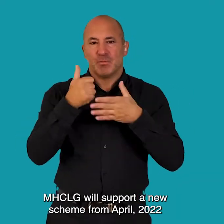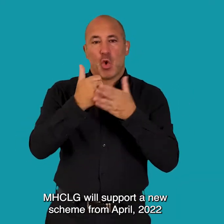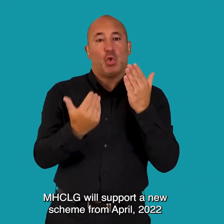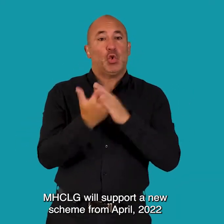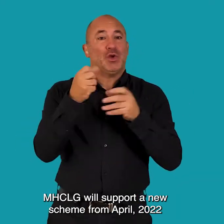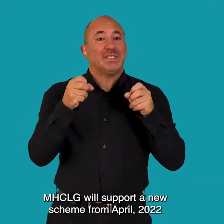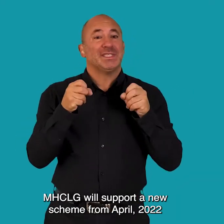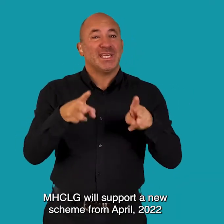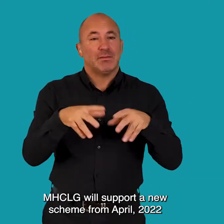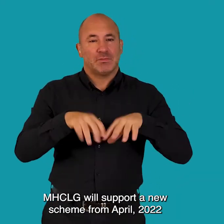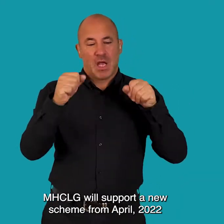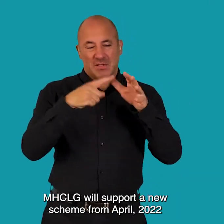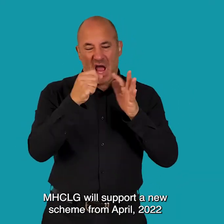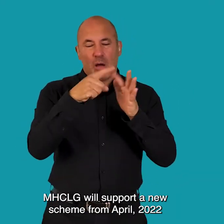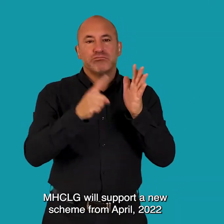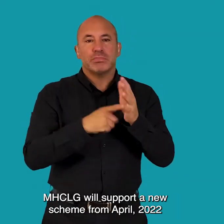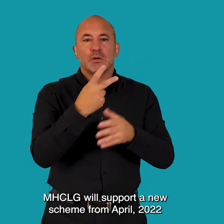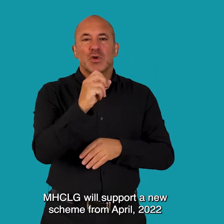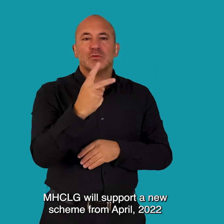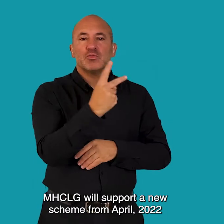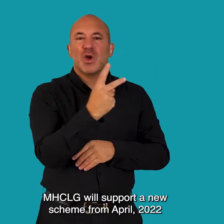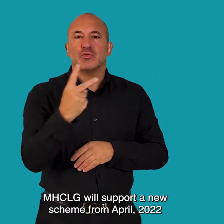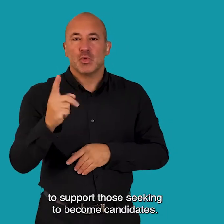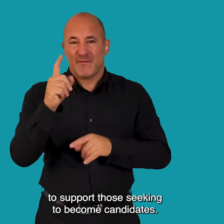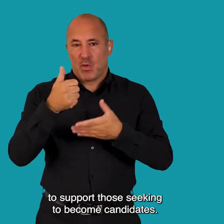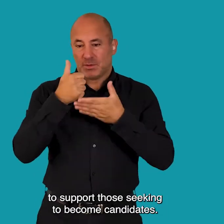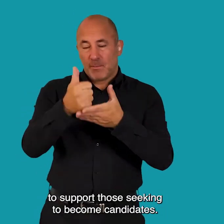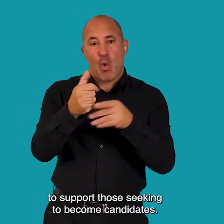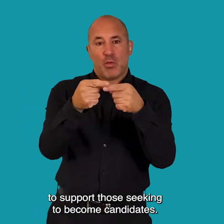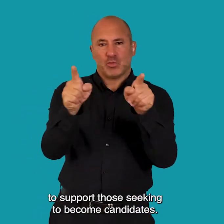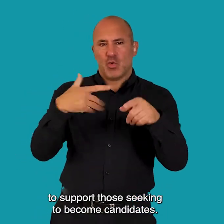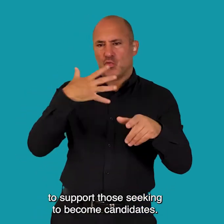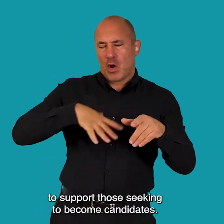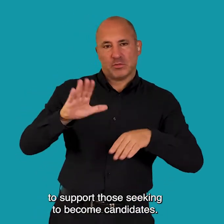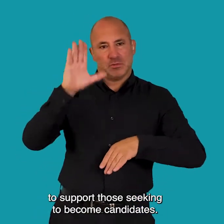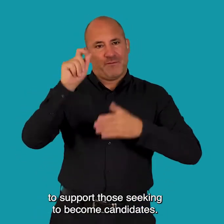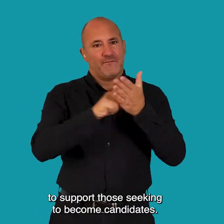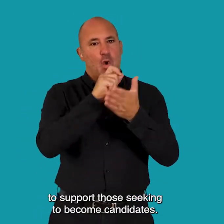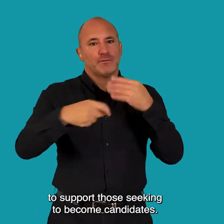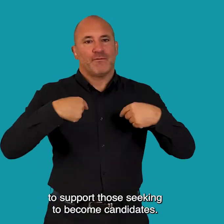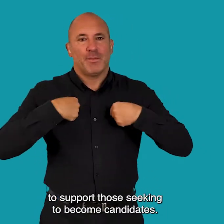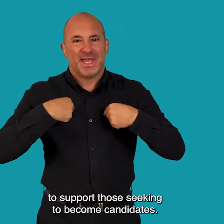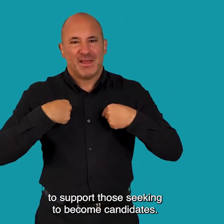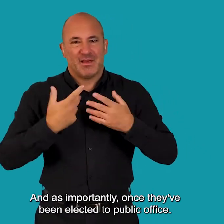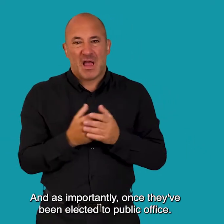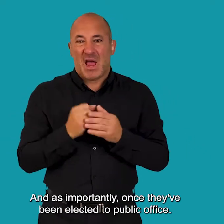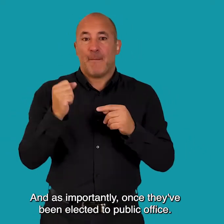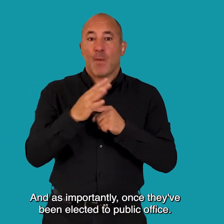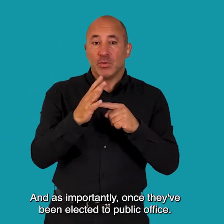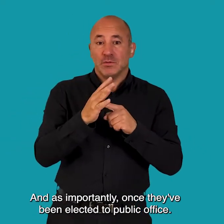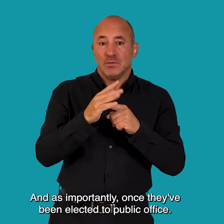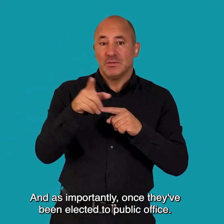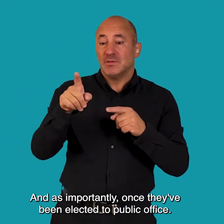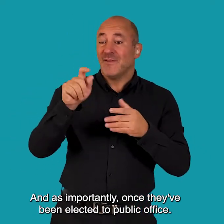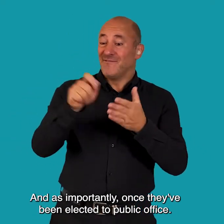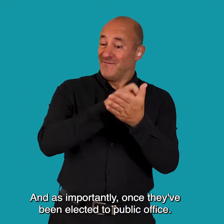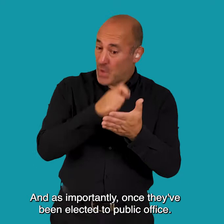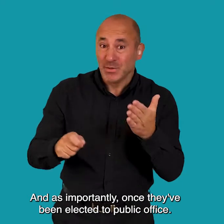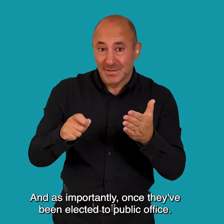from April 2022 to support those seeking to become candidates and, as importantly, once